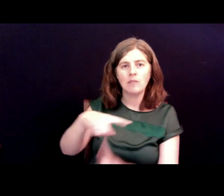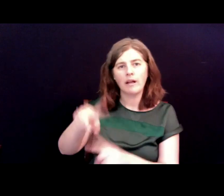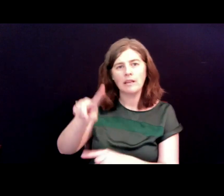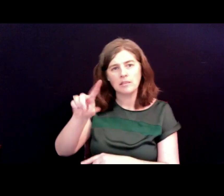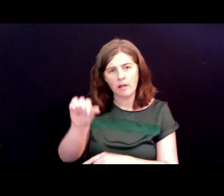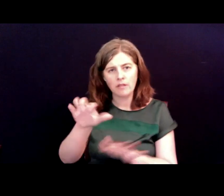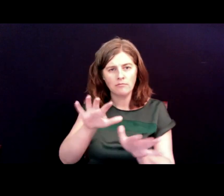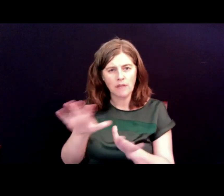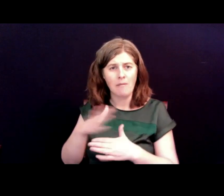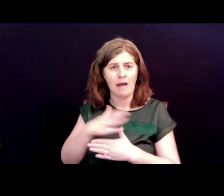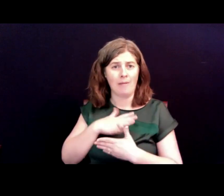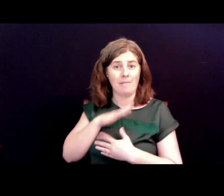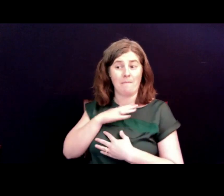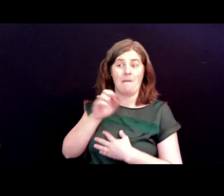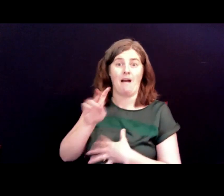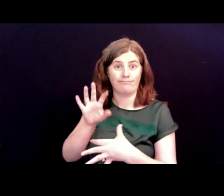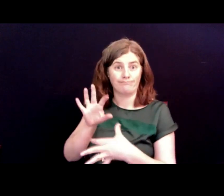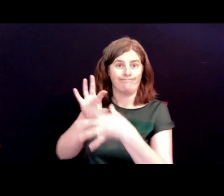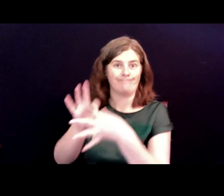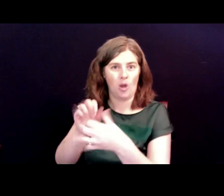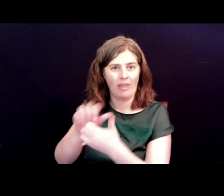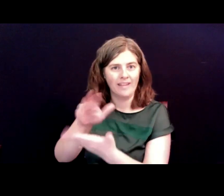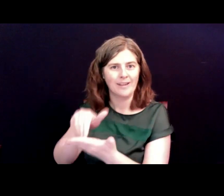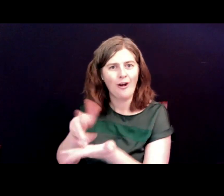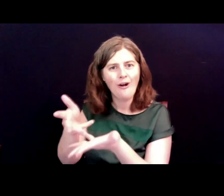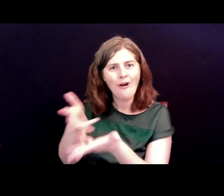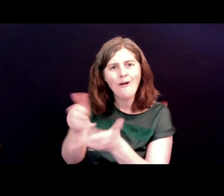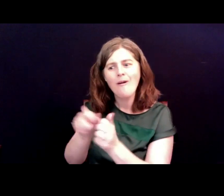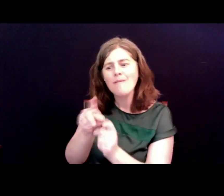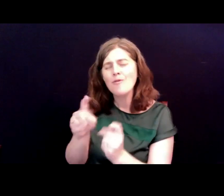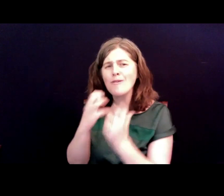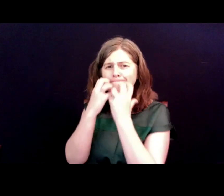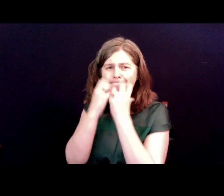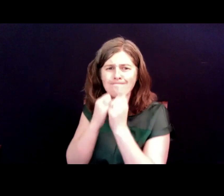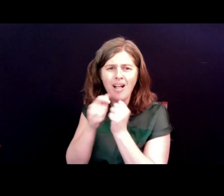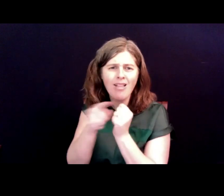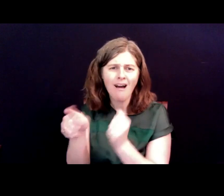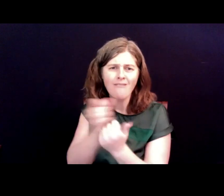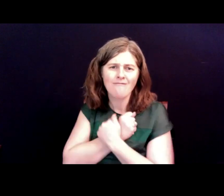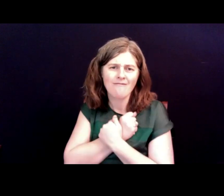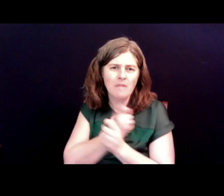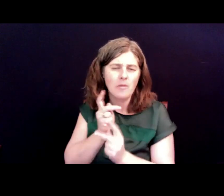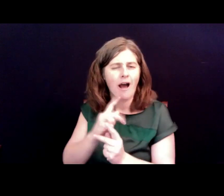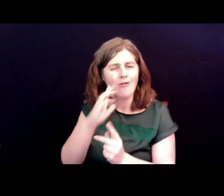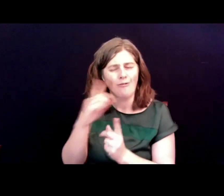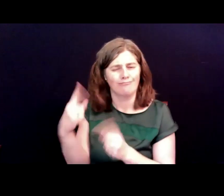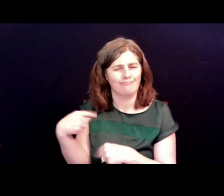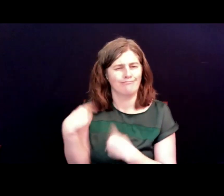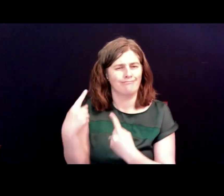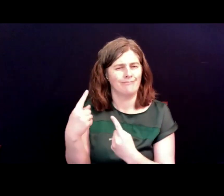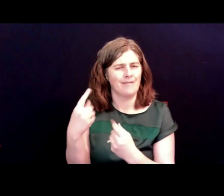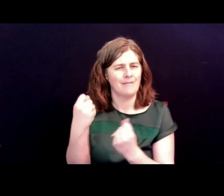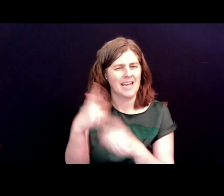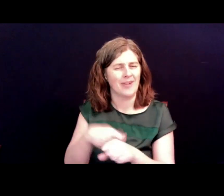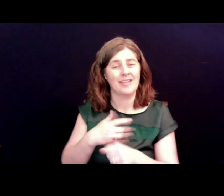be back here and working with some folks that I dearly love and have gotten to know over the years. So very glad to be